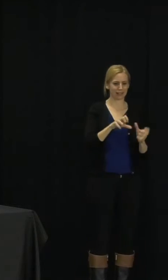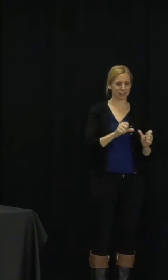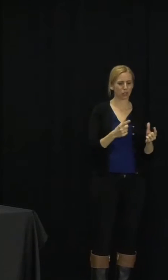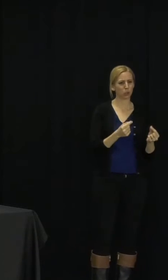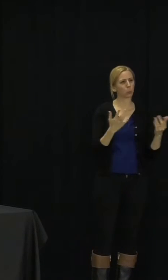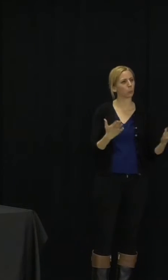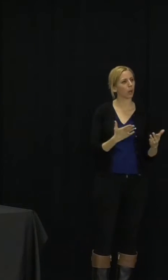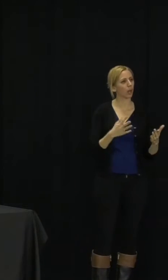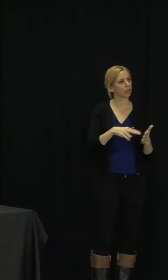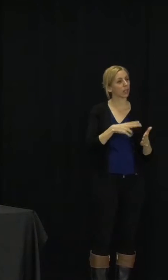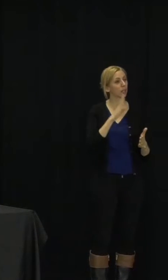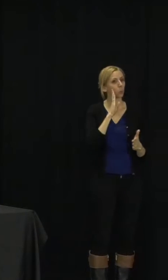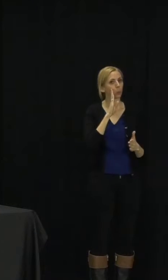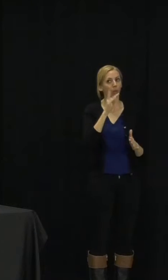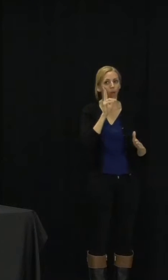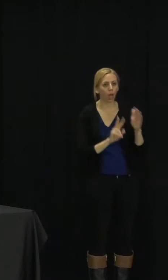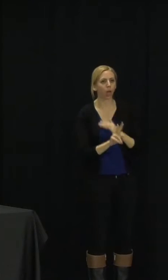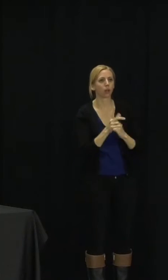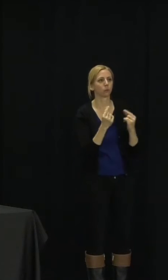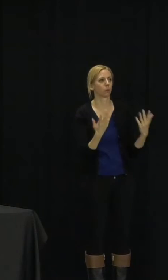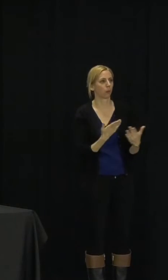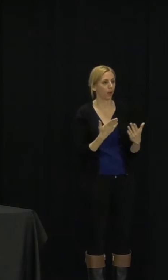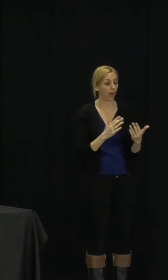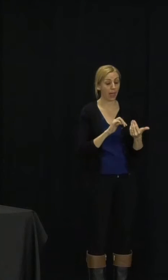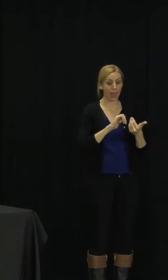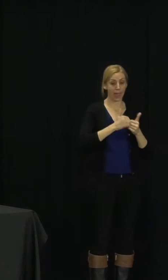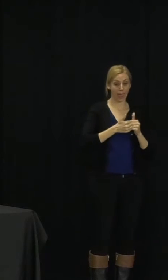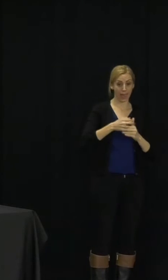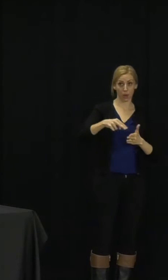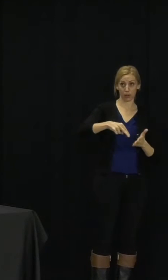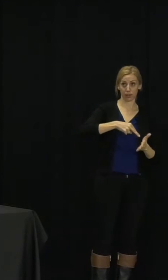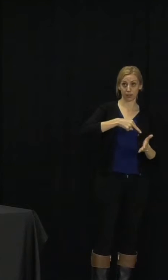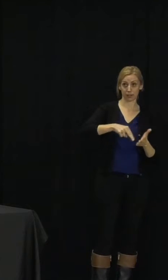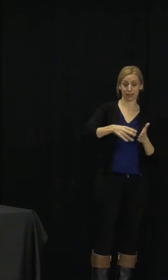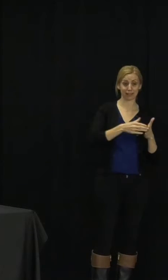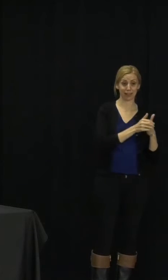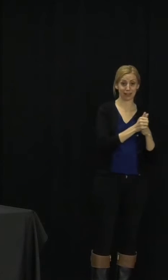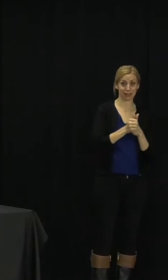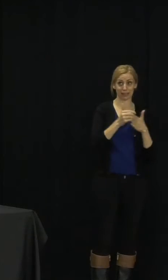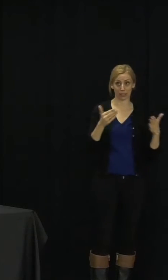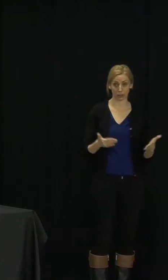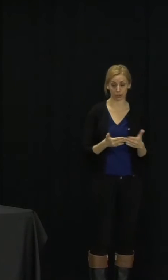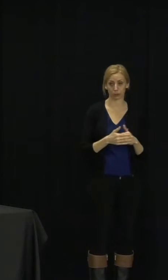this work takes time and it takes money, and we need to acknowledge that, and we need to invest in it in really meaningful